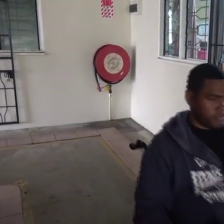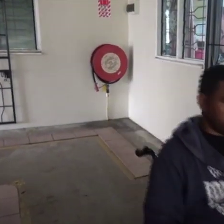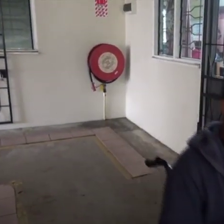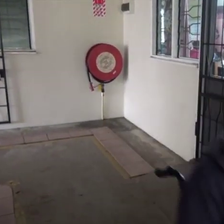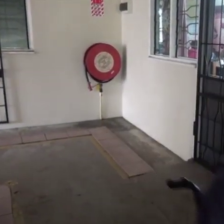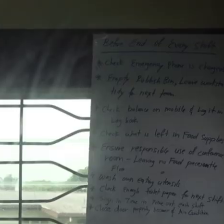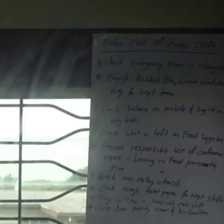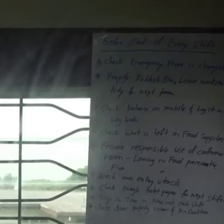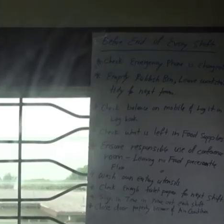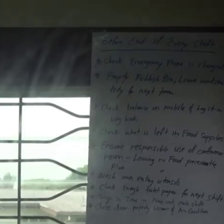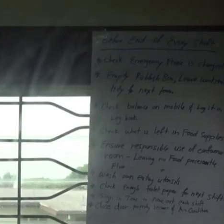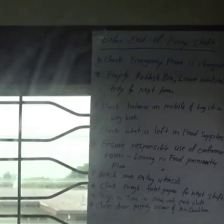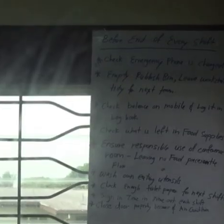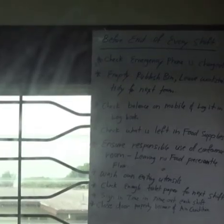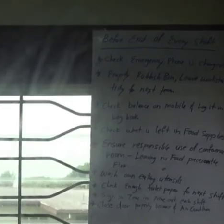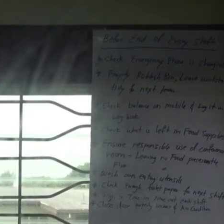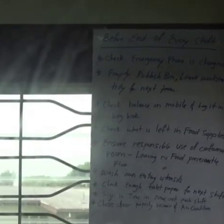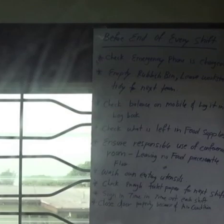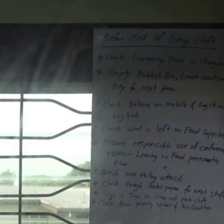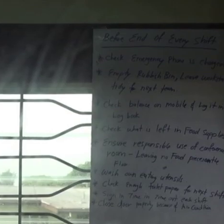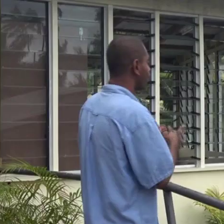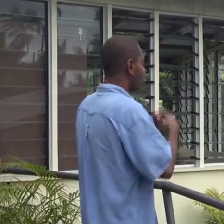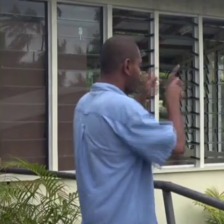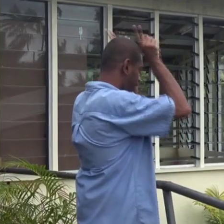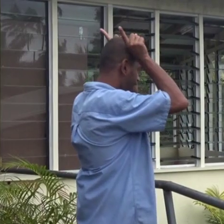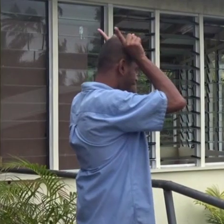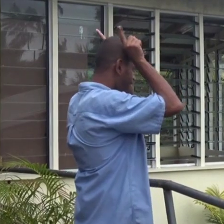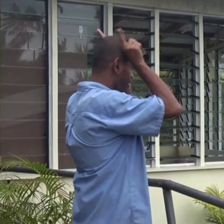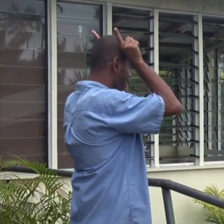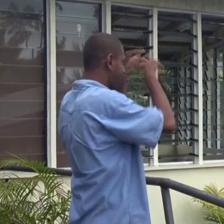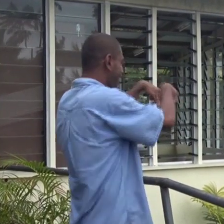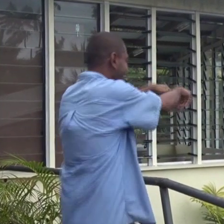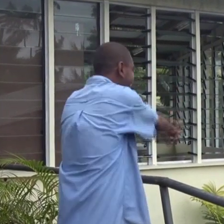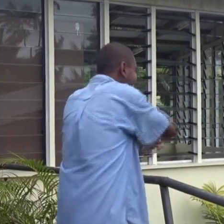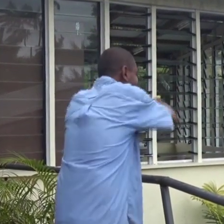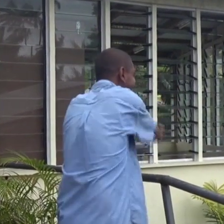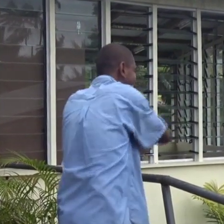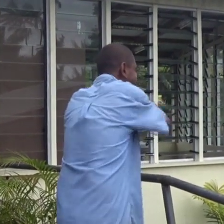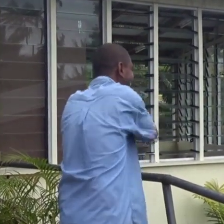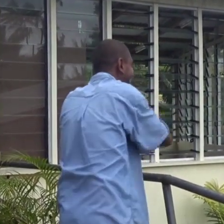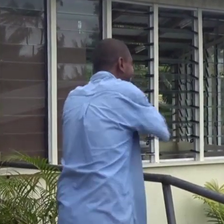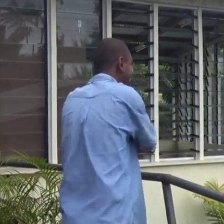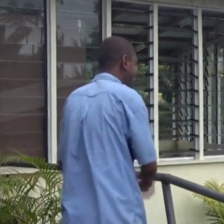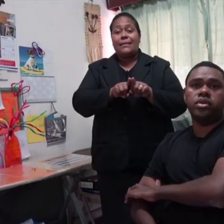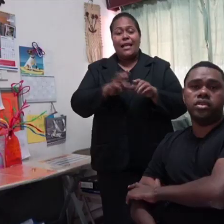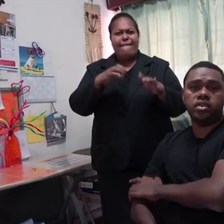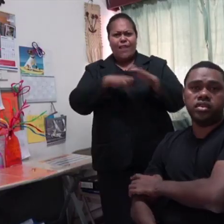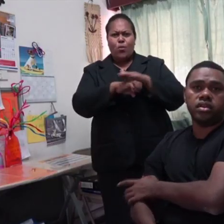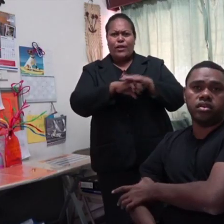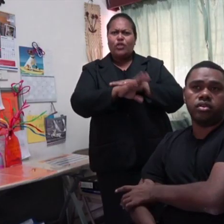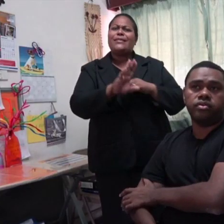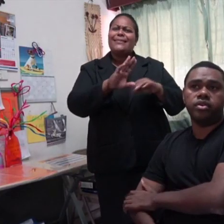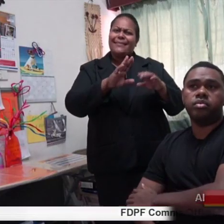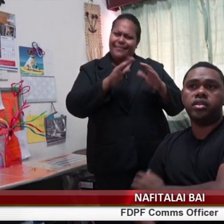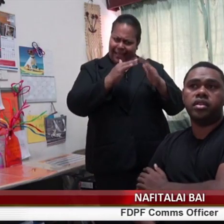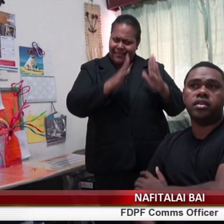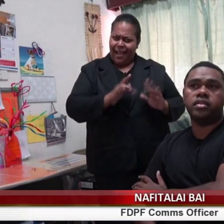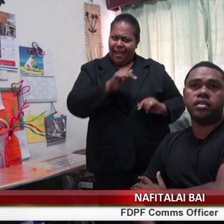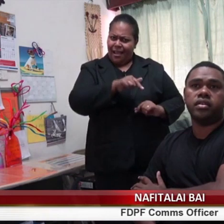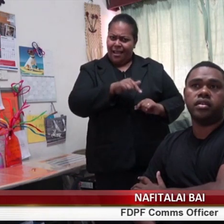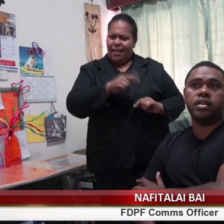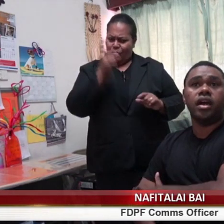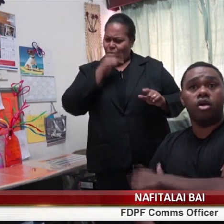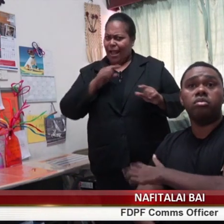is also operating to ensure its members are not discriminated against while at evacuation centers. We are just confirming